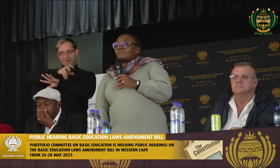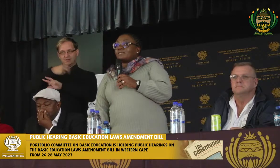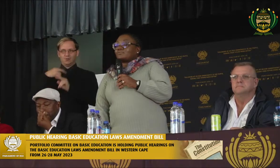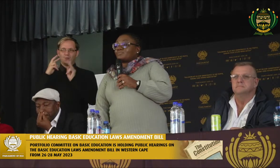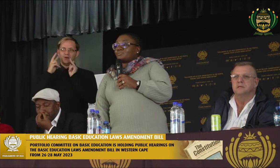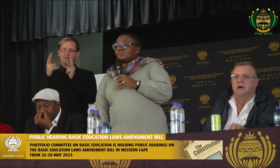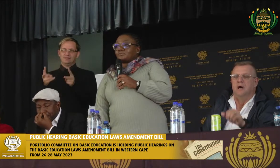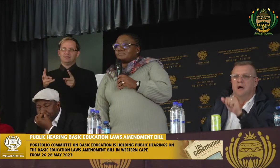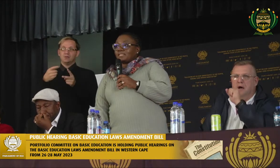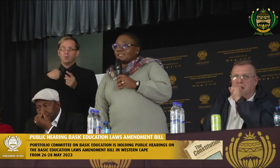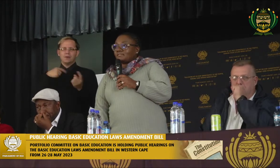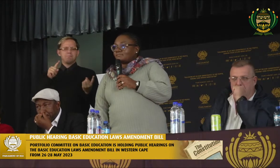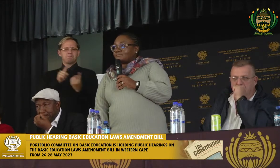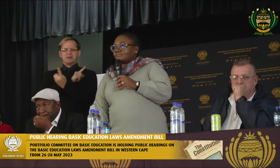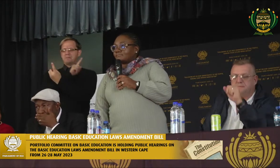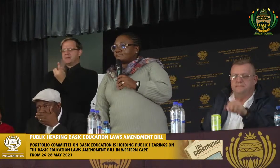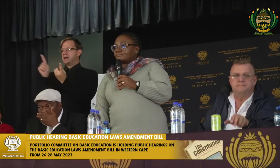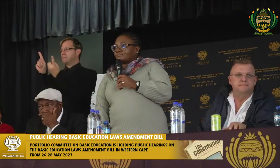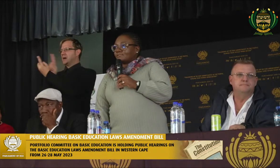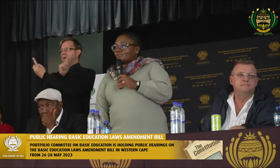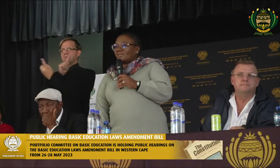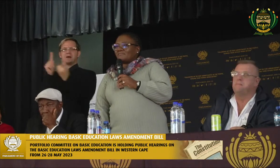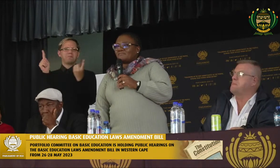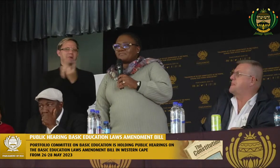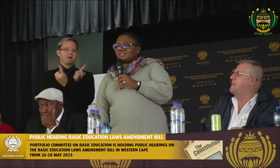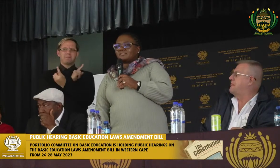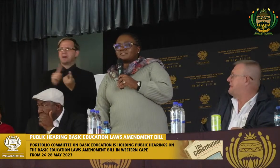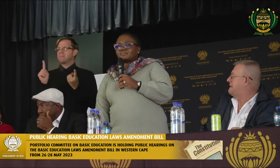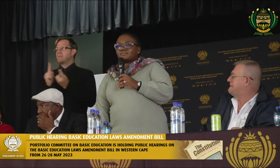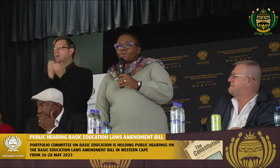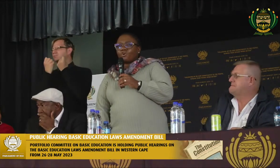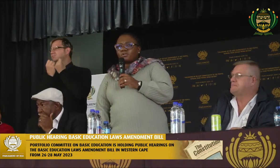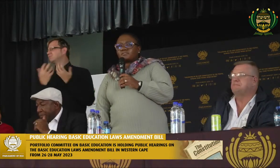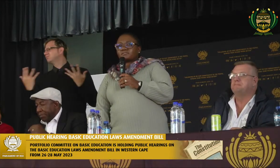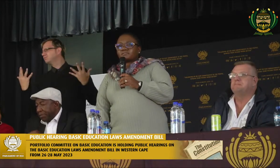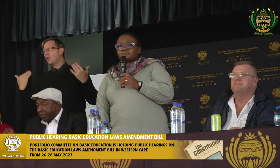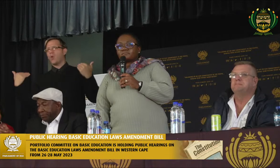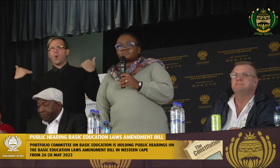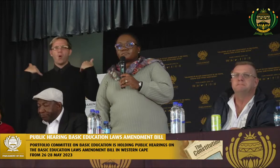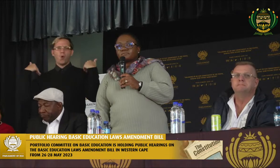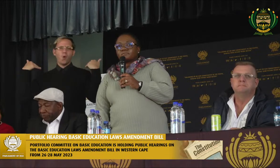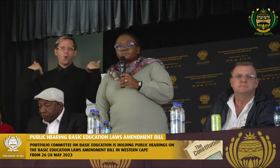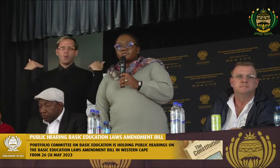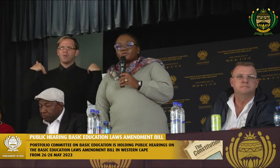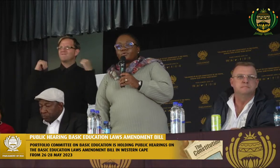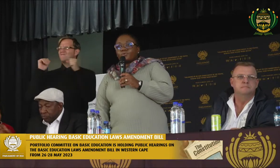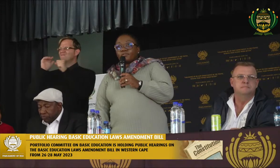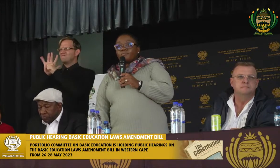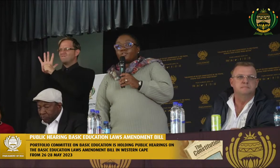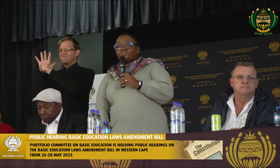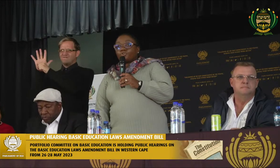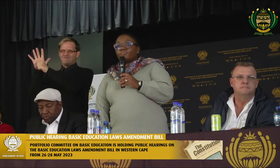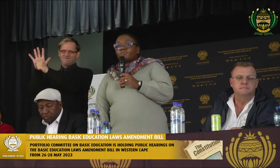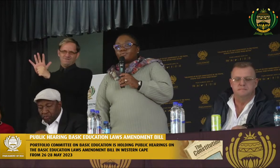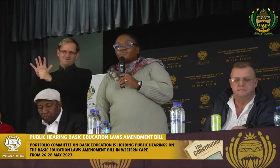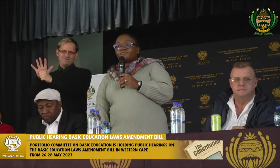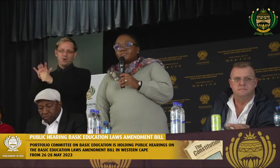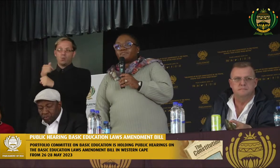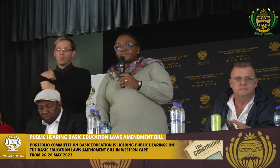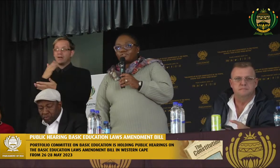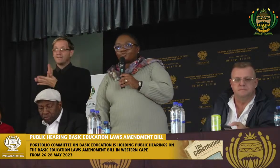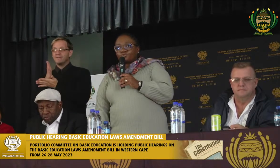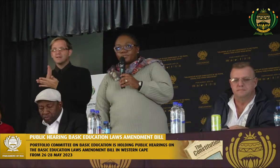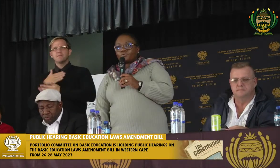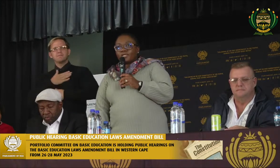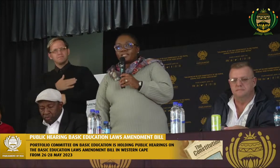We have met people, many. We have filled halls. We have made sure people